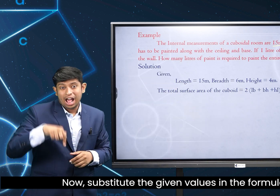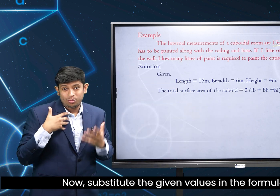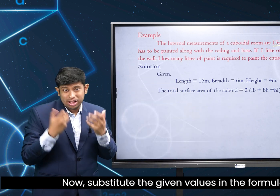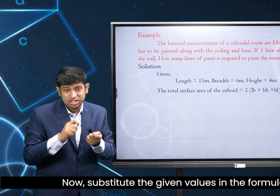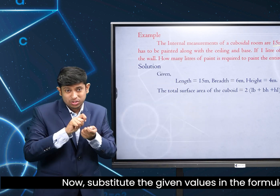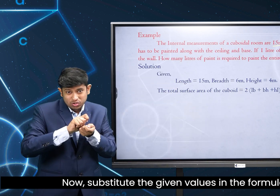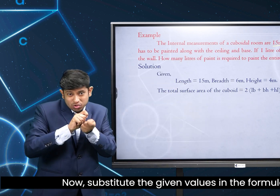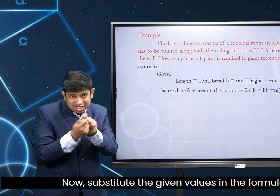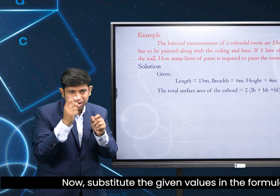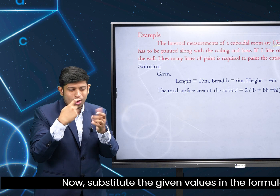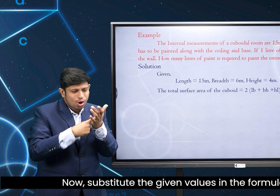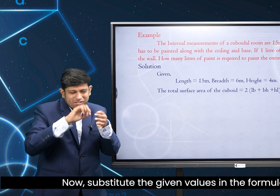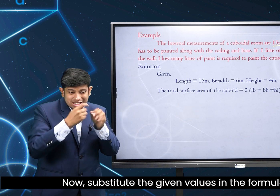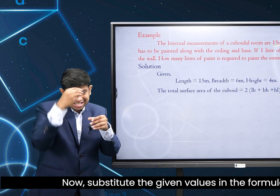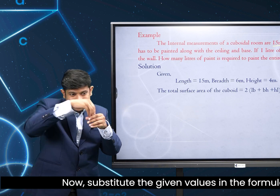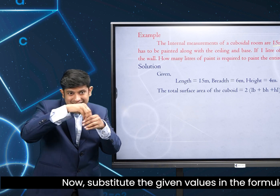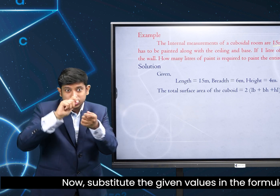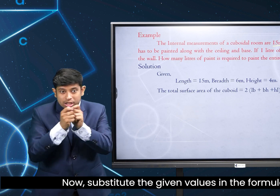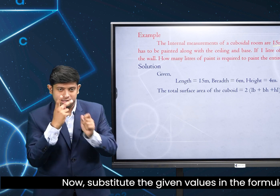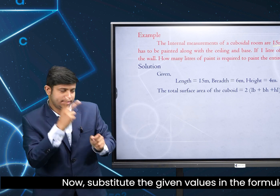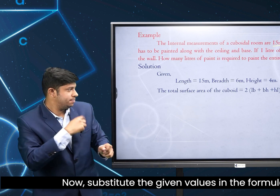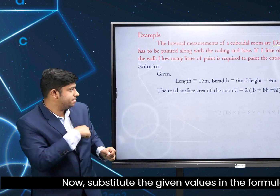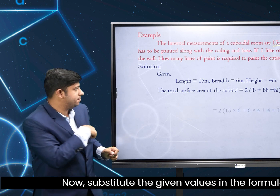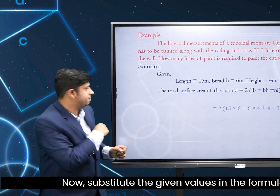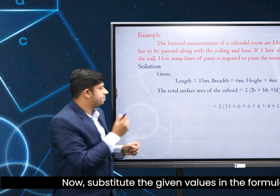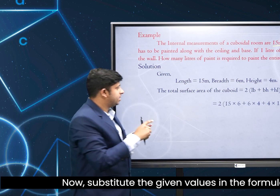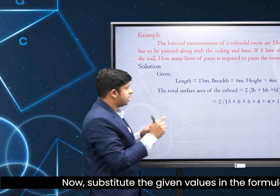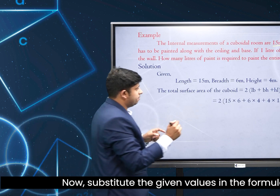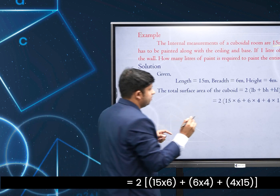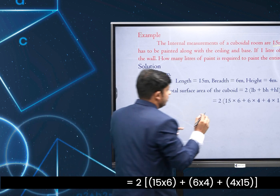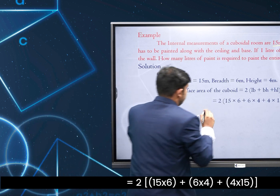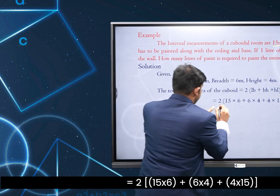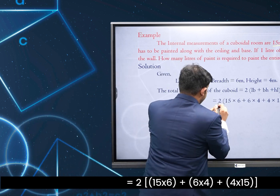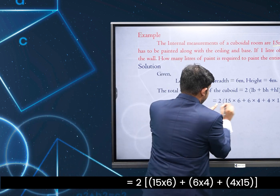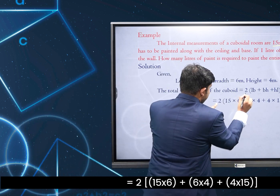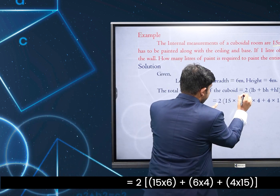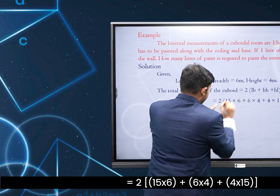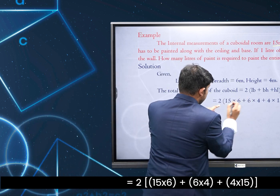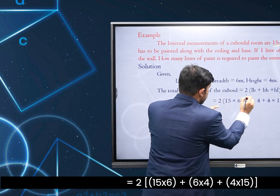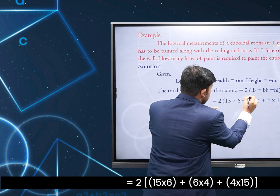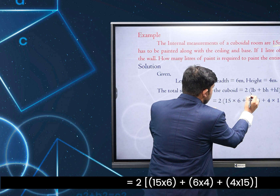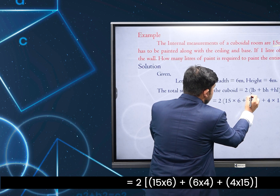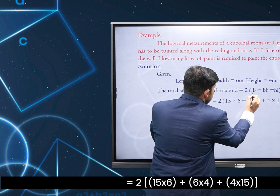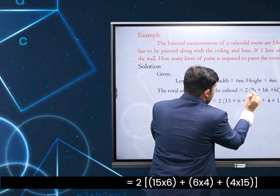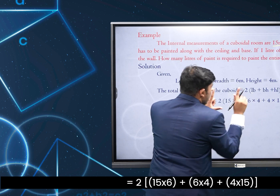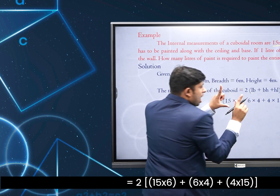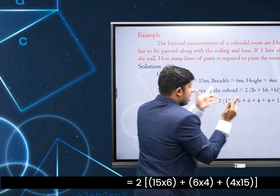Now substitute the given values in the formula. We get 2 into 15 into 6 plus 6